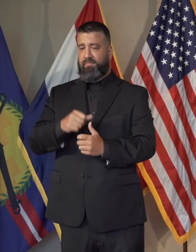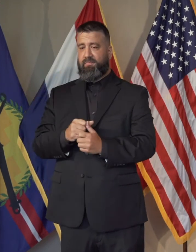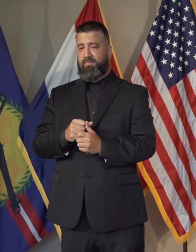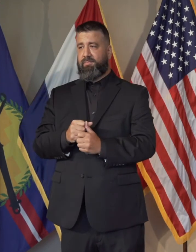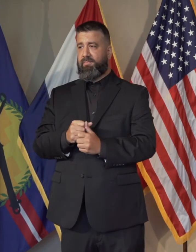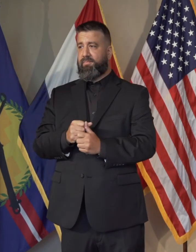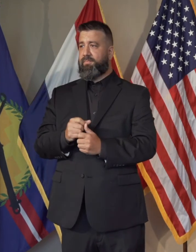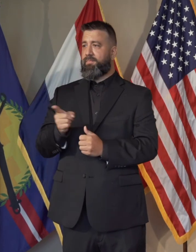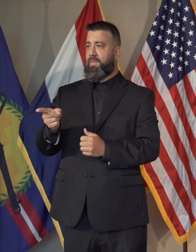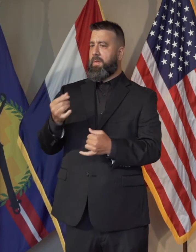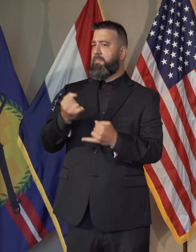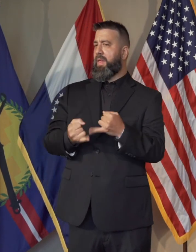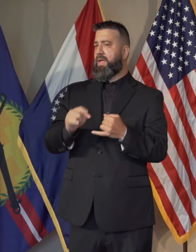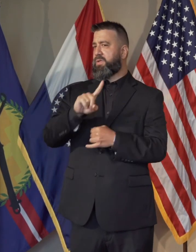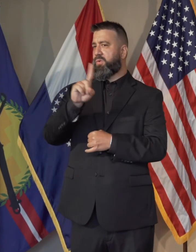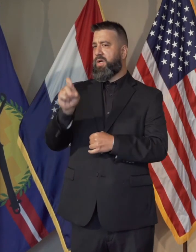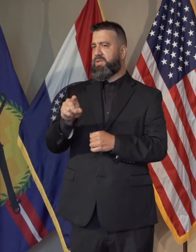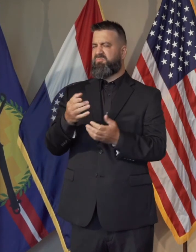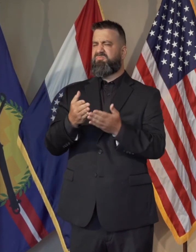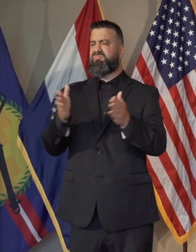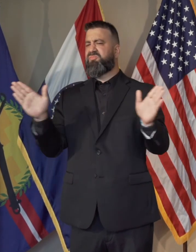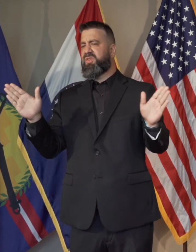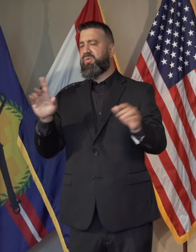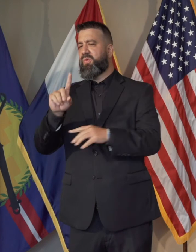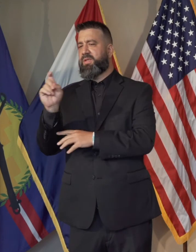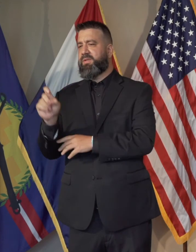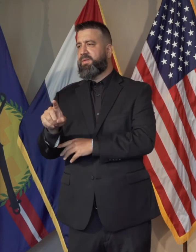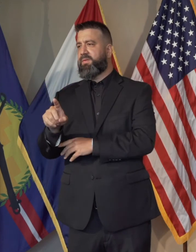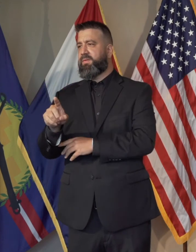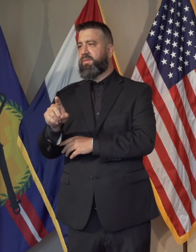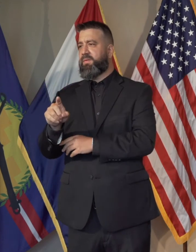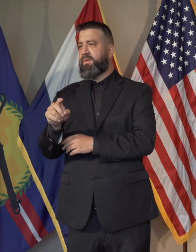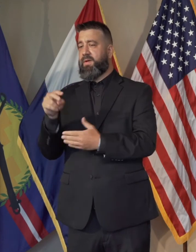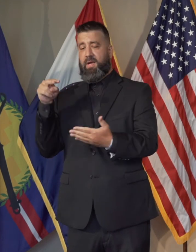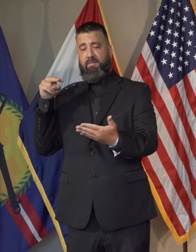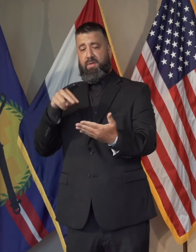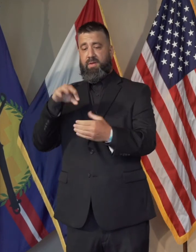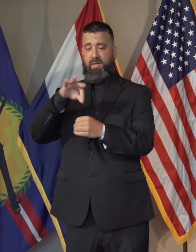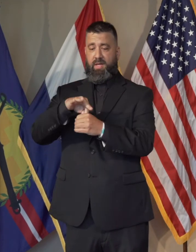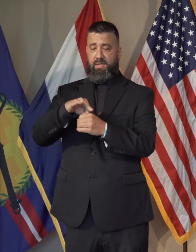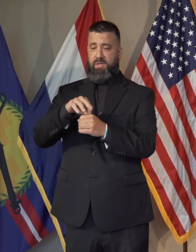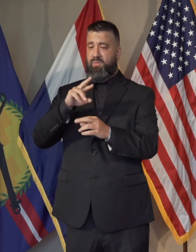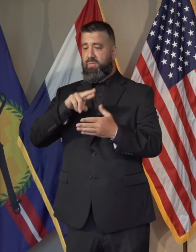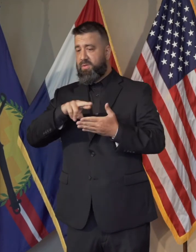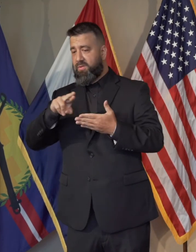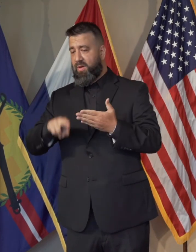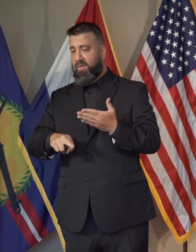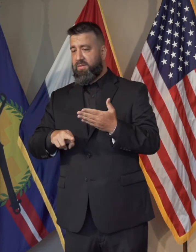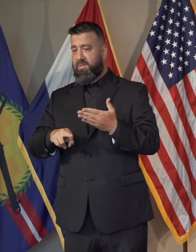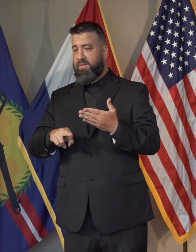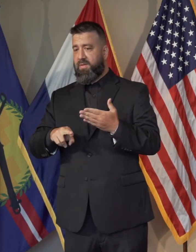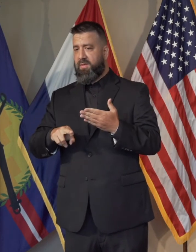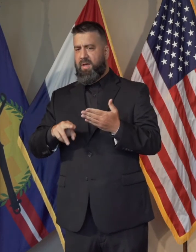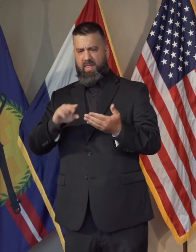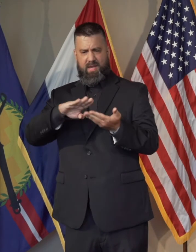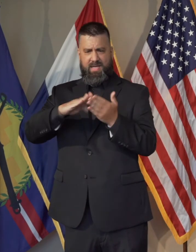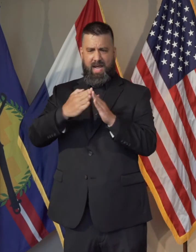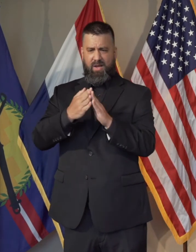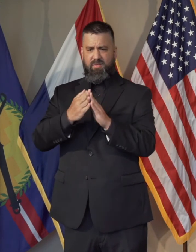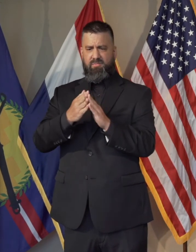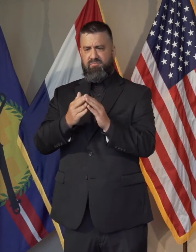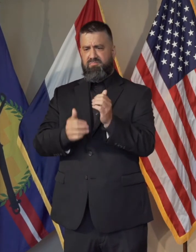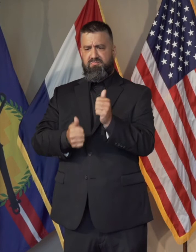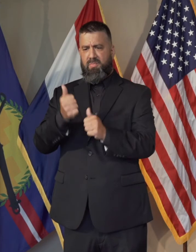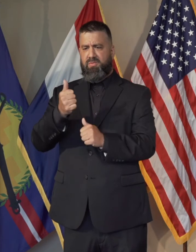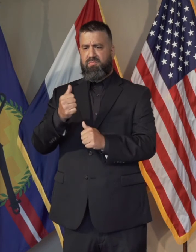government. My last question for you, it's a broader question. You know, if you look at the election results, you look at the townships that are primarily black, you didn't win a lot of